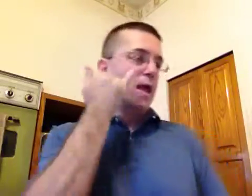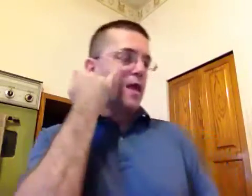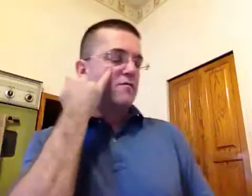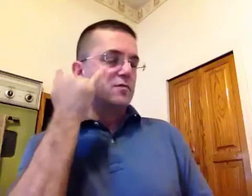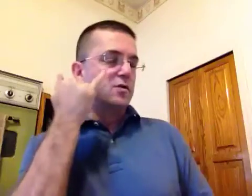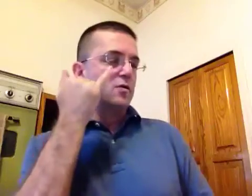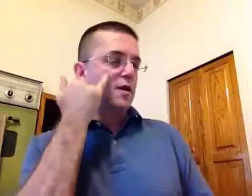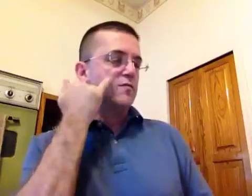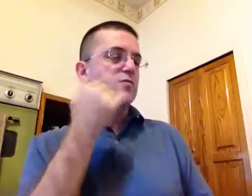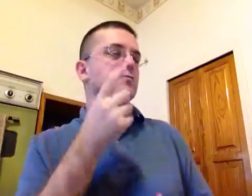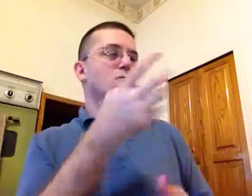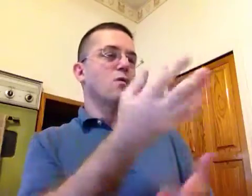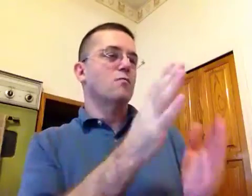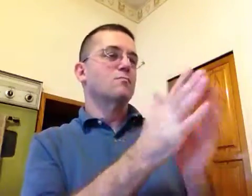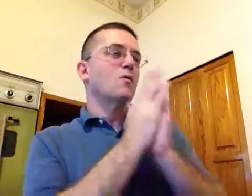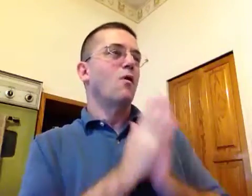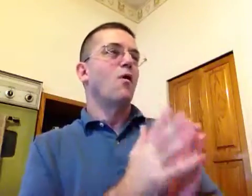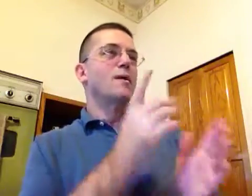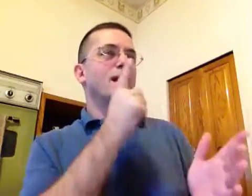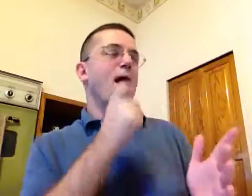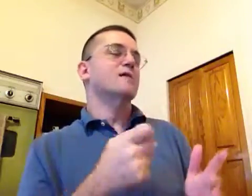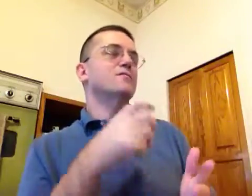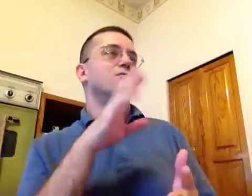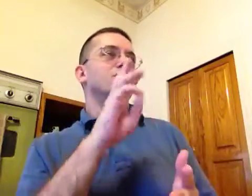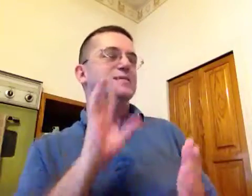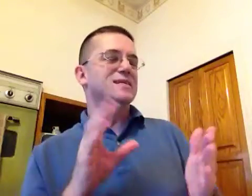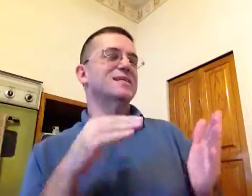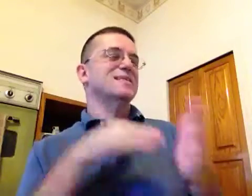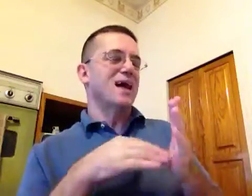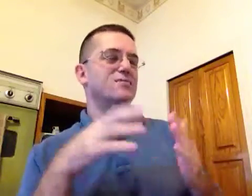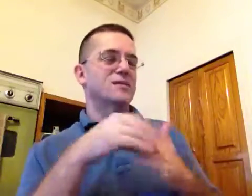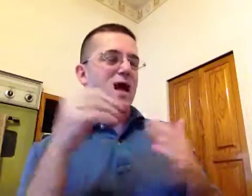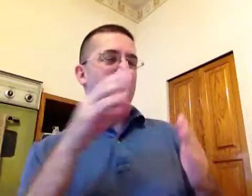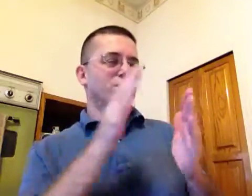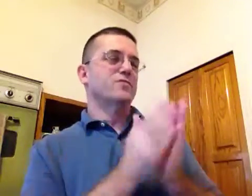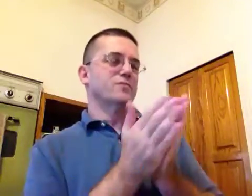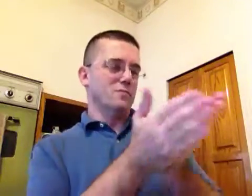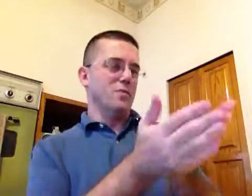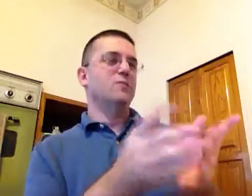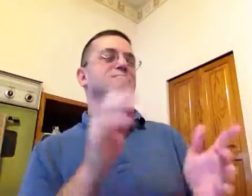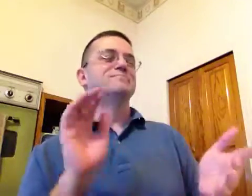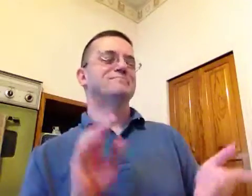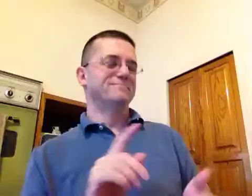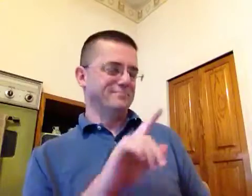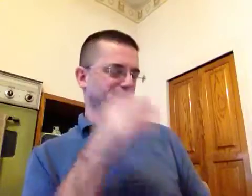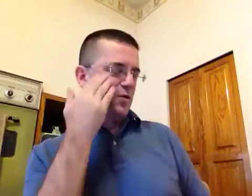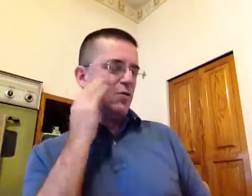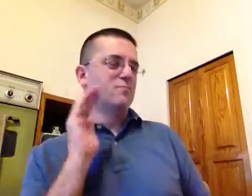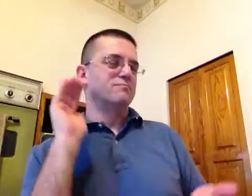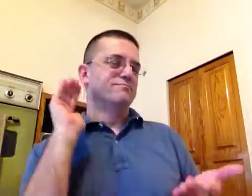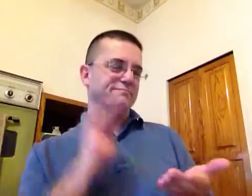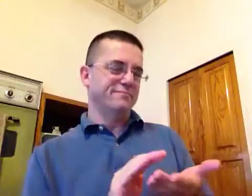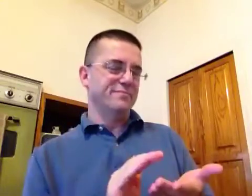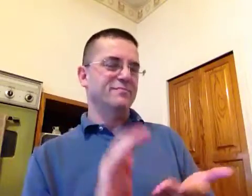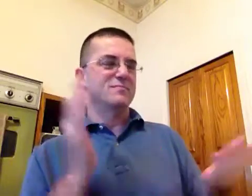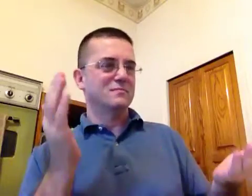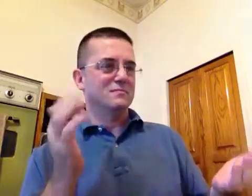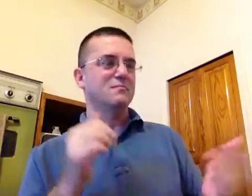your income with your cars. B, but it's a fairly inexpensive